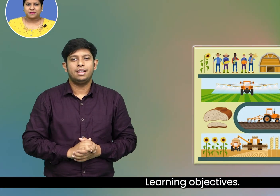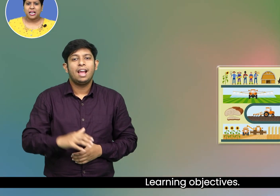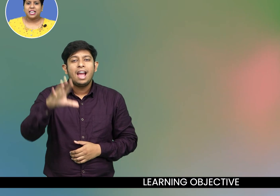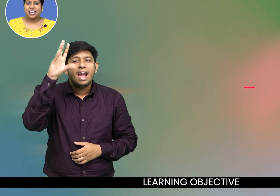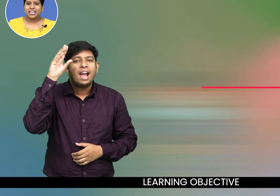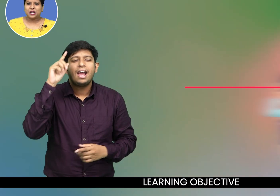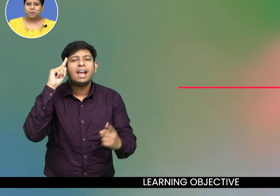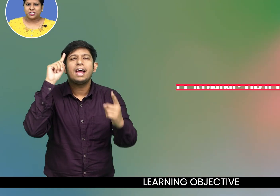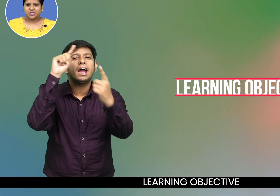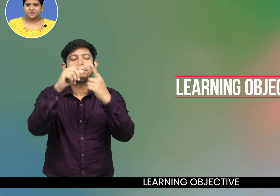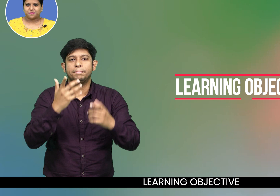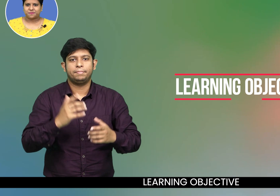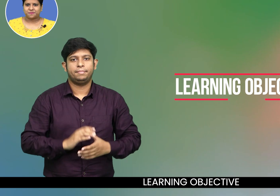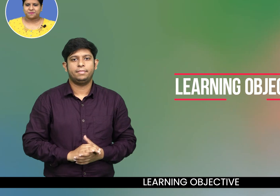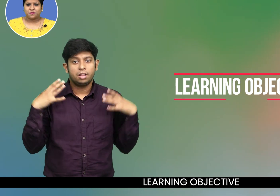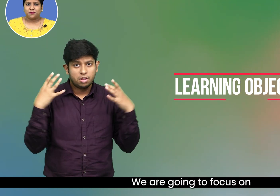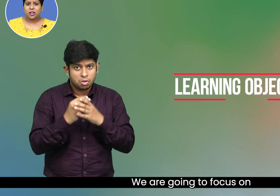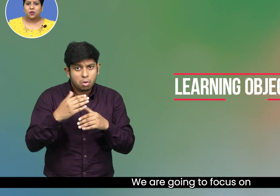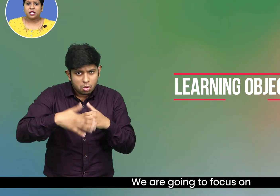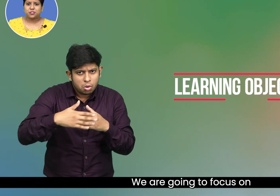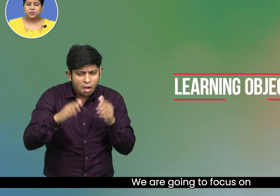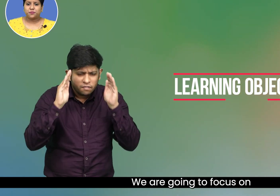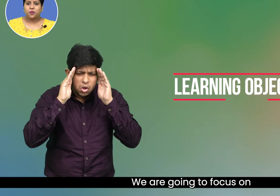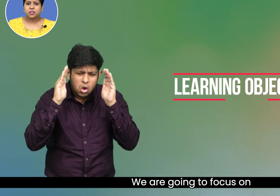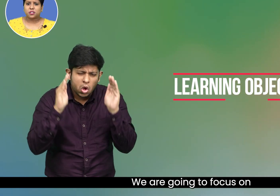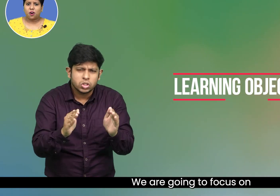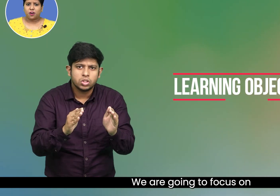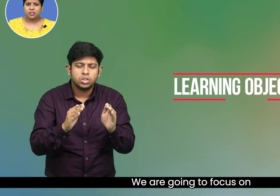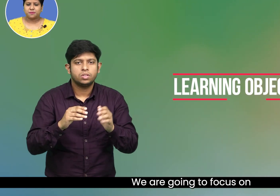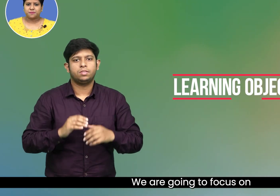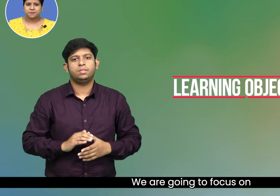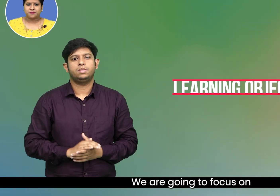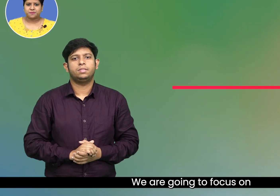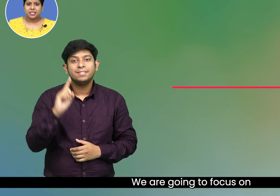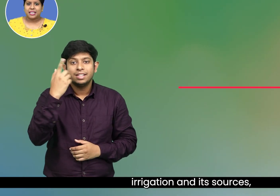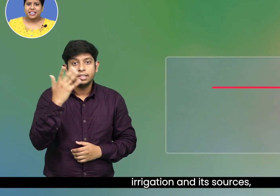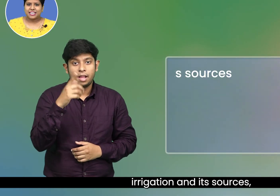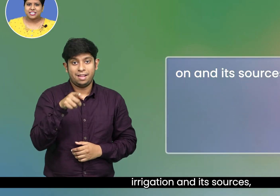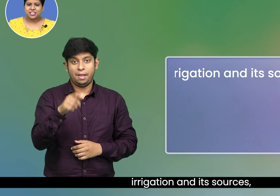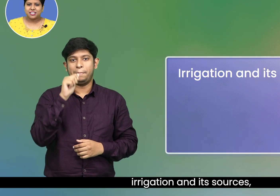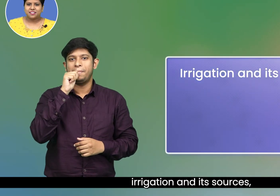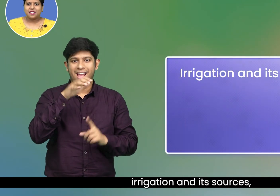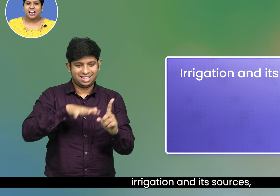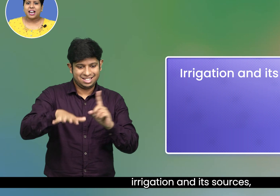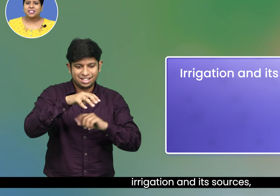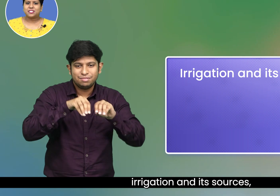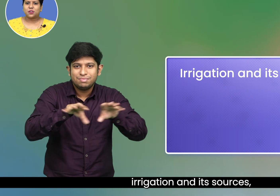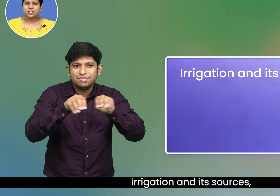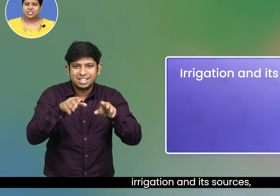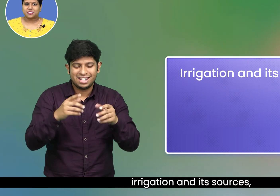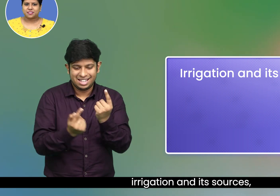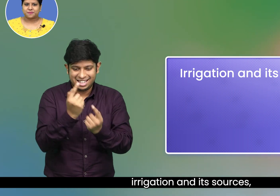objectives. Learning objective. We are going to focus on irrigation and